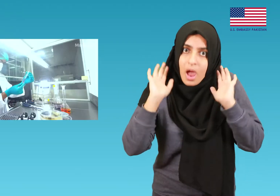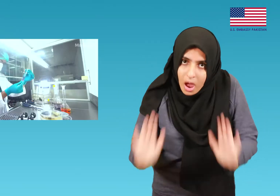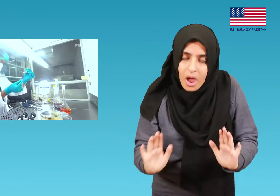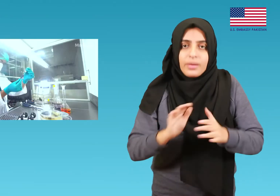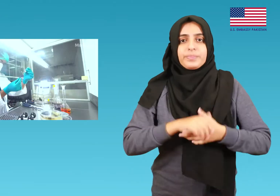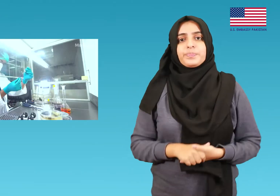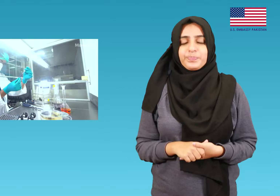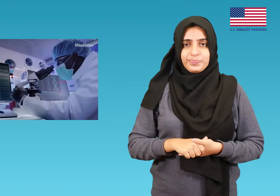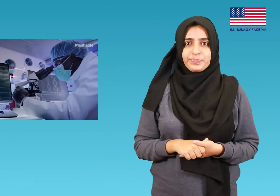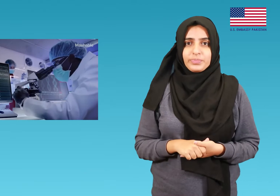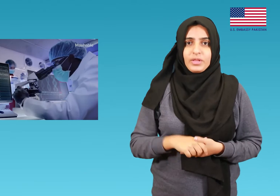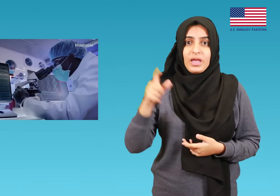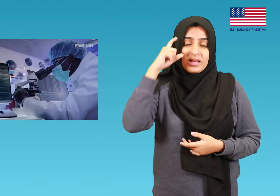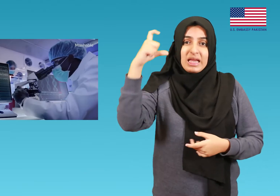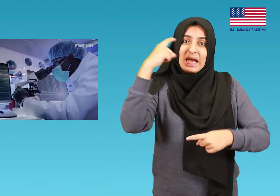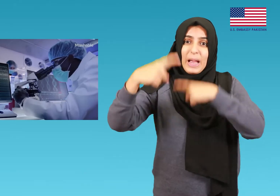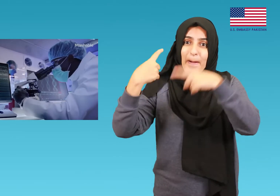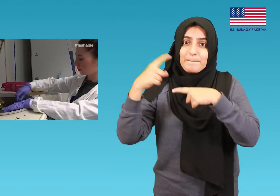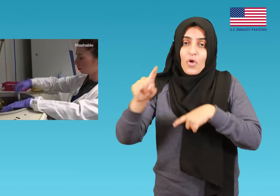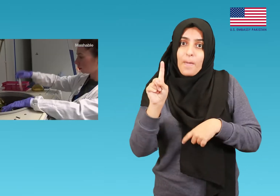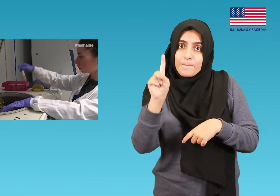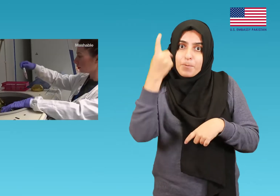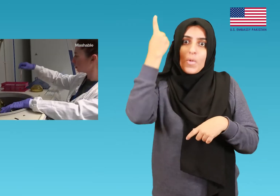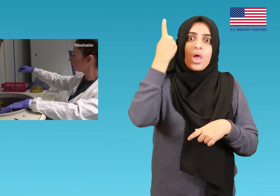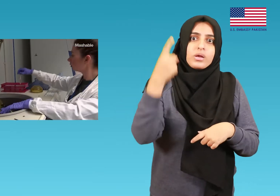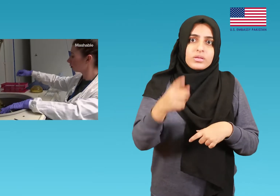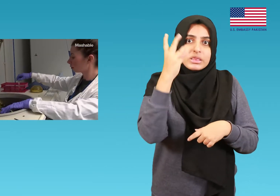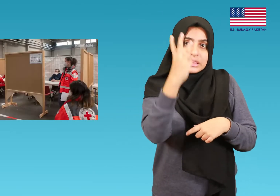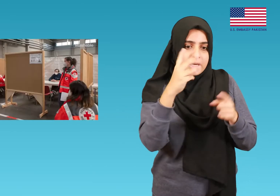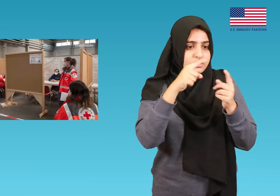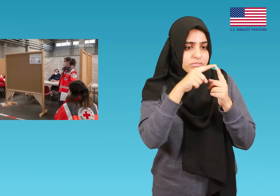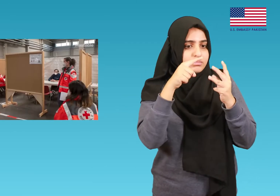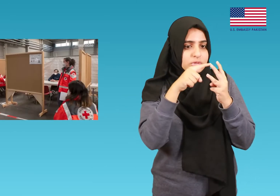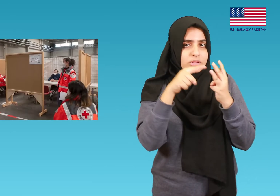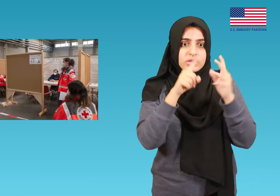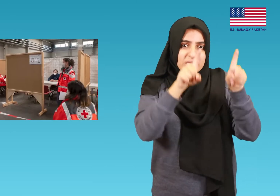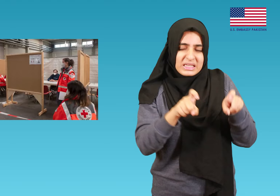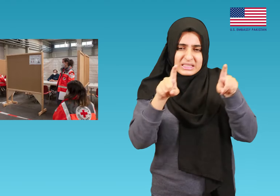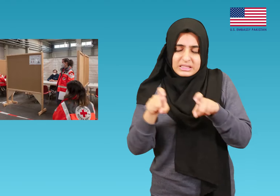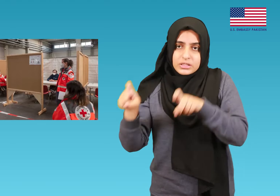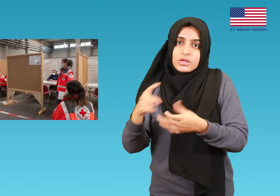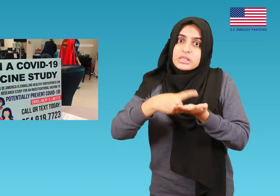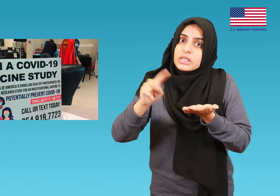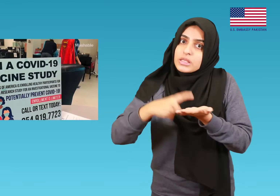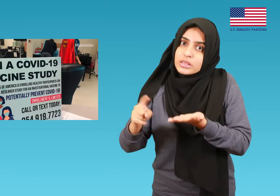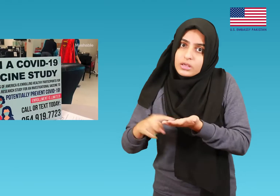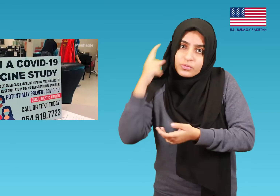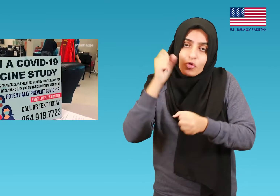The companies are the first to complete phase 3 clinical testing for a COVID-19 vaccine, which is